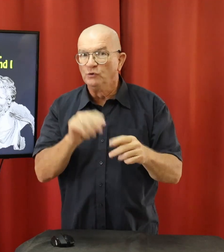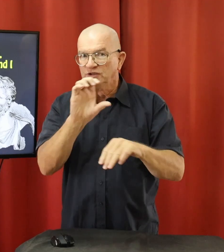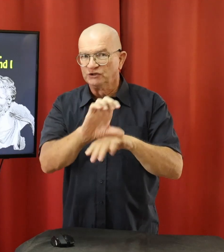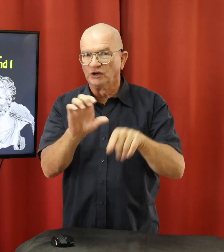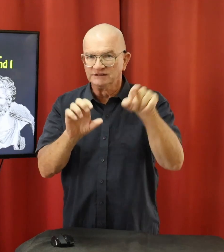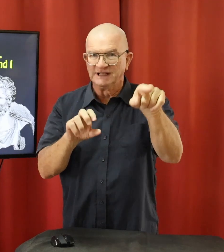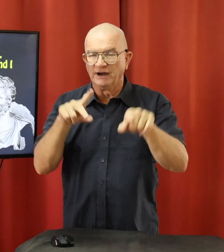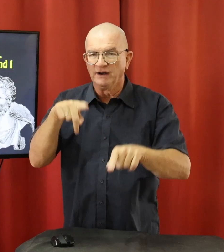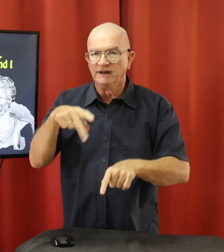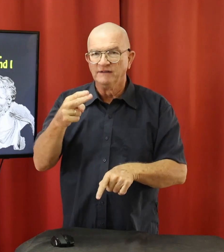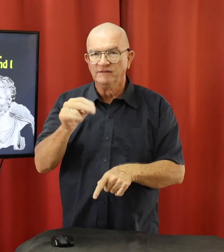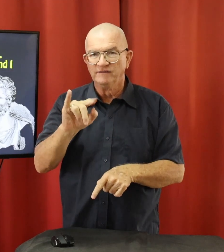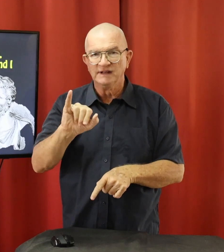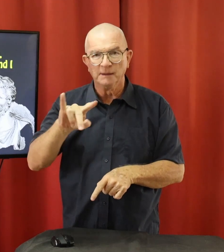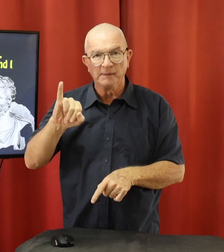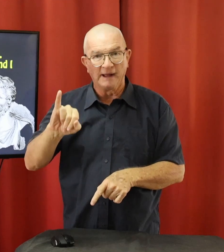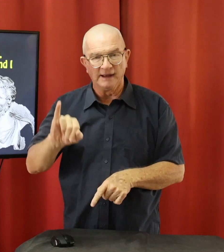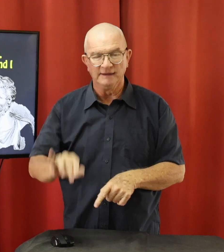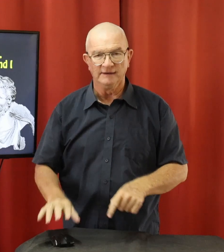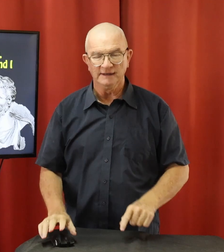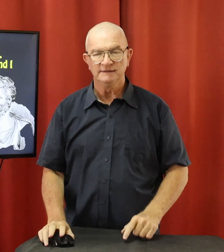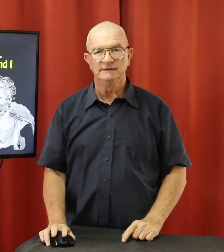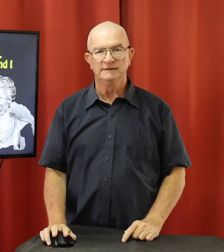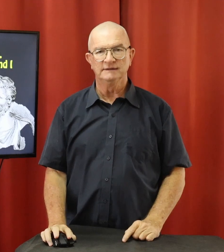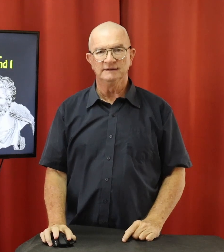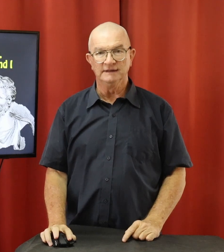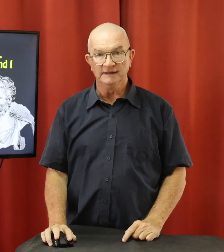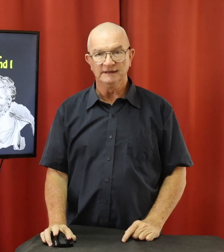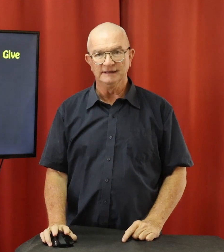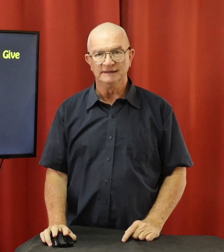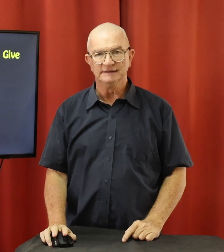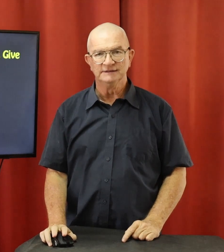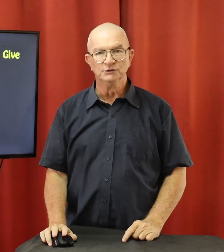So Paul is going to send him to Philippi.